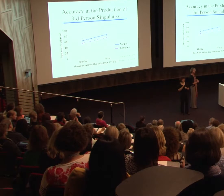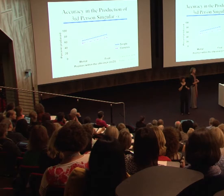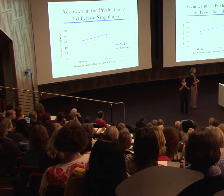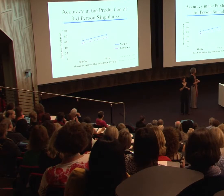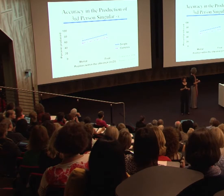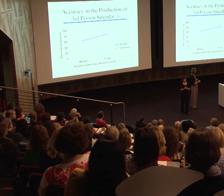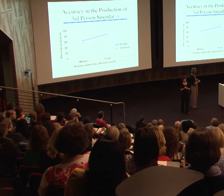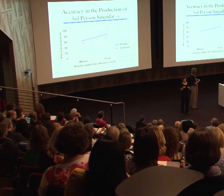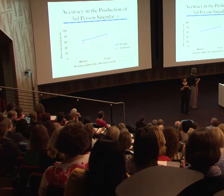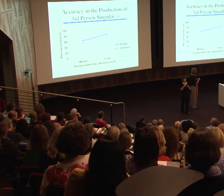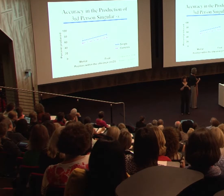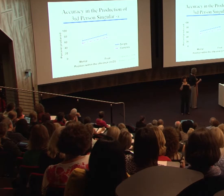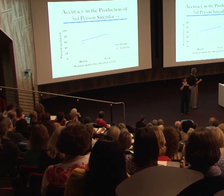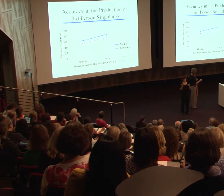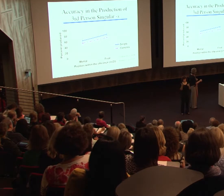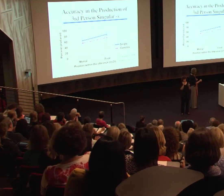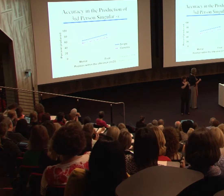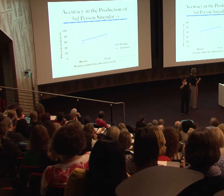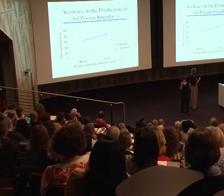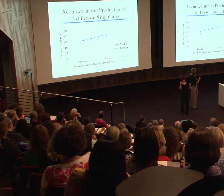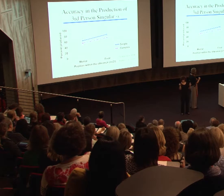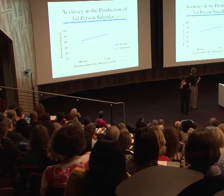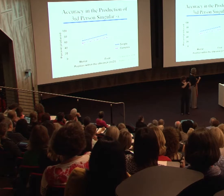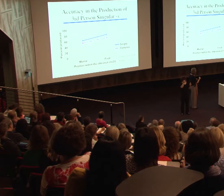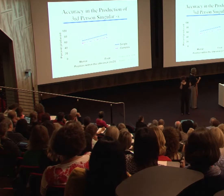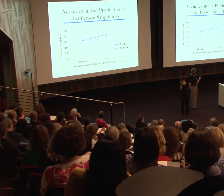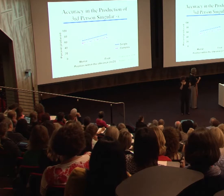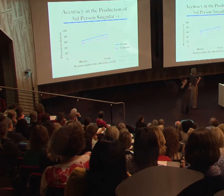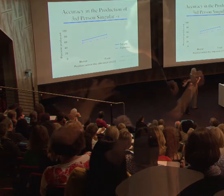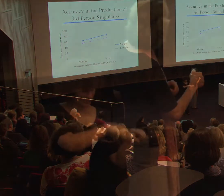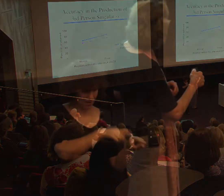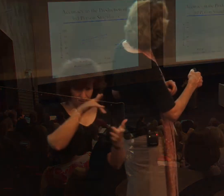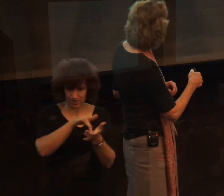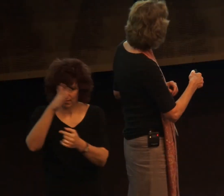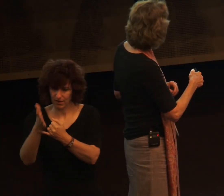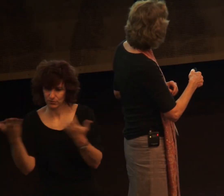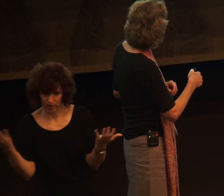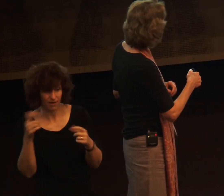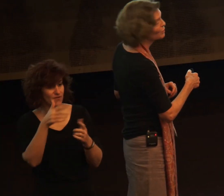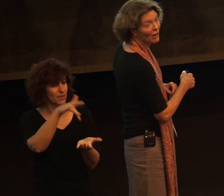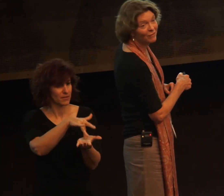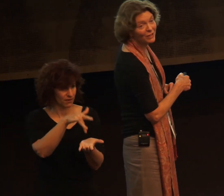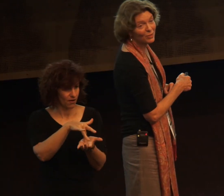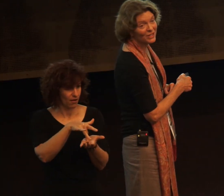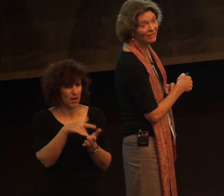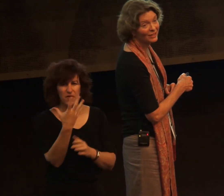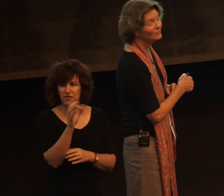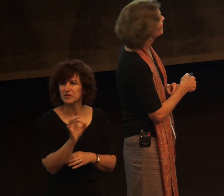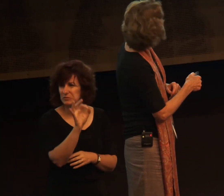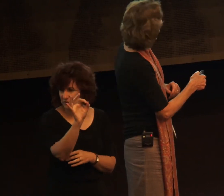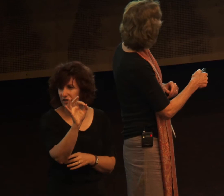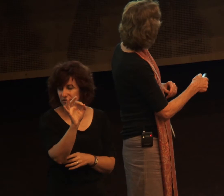for the position in the utterance. So in the complex case, in the medial position, children were about